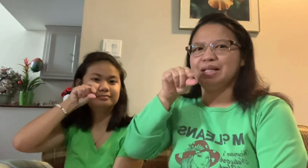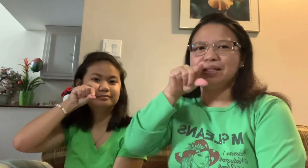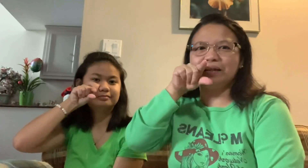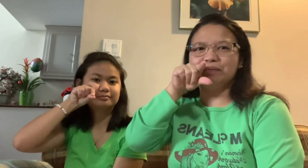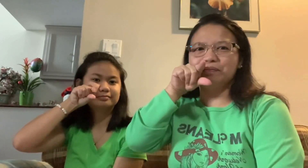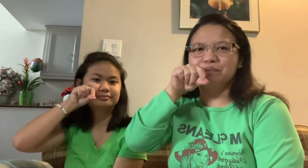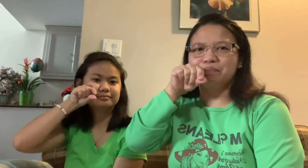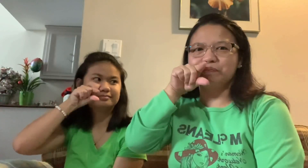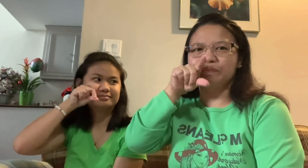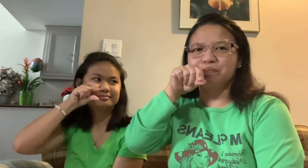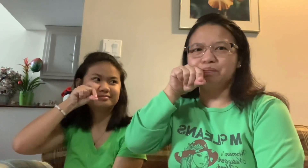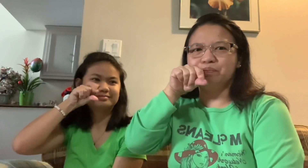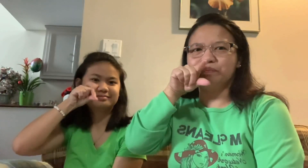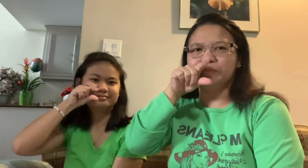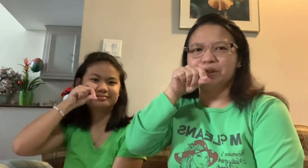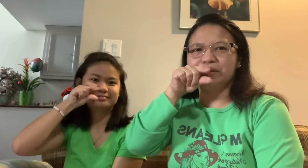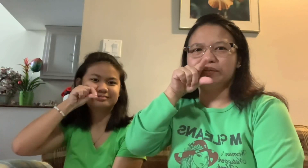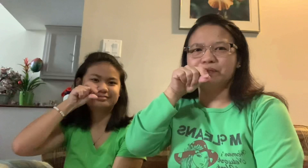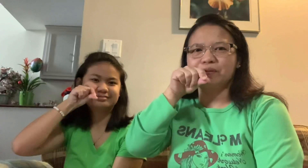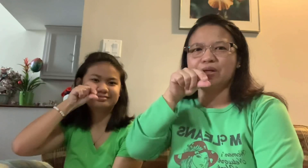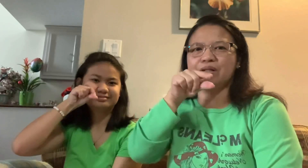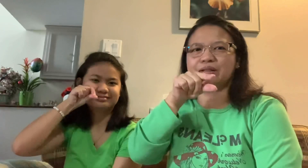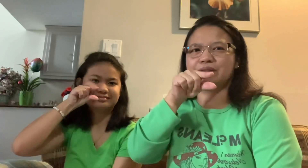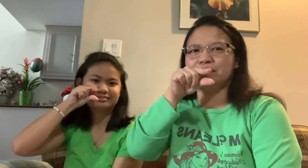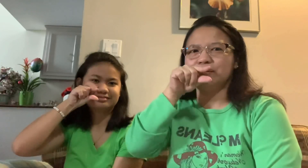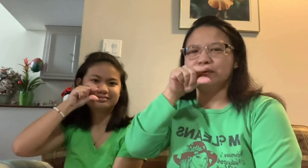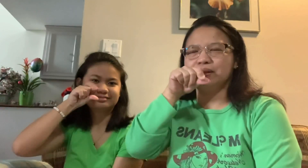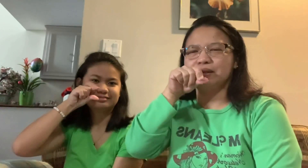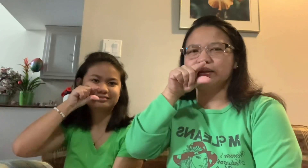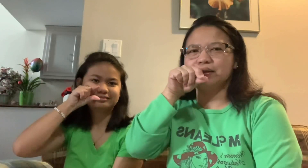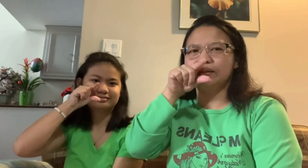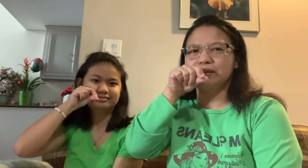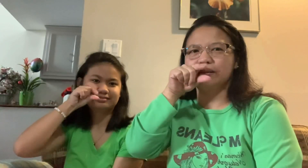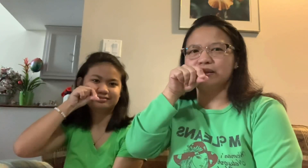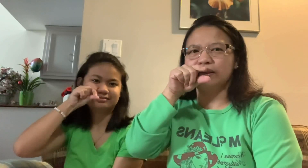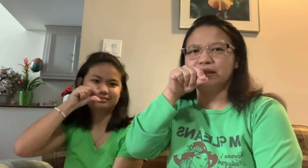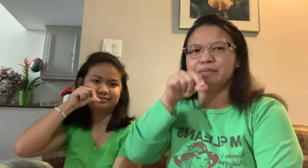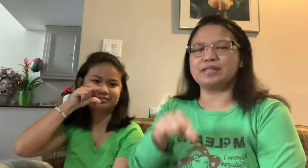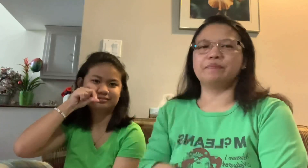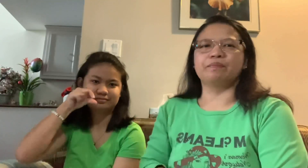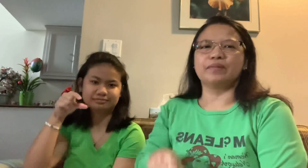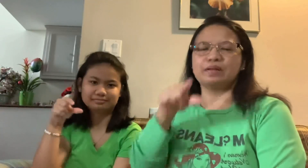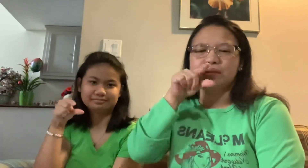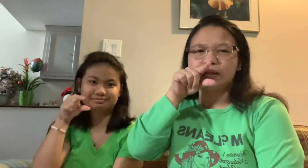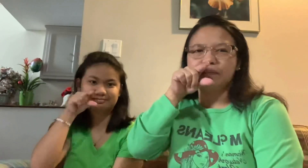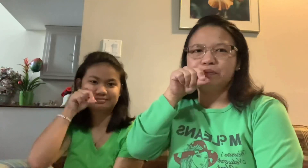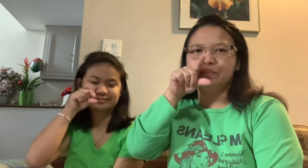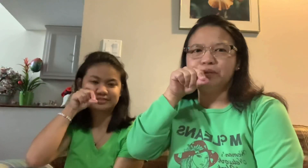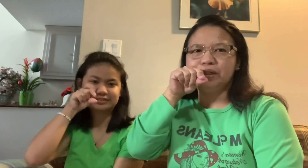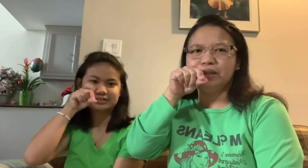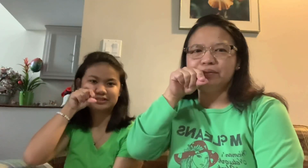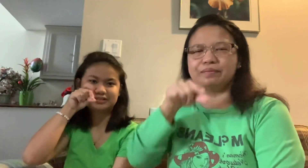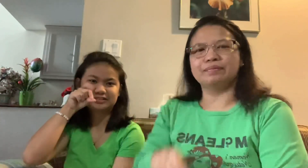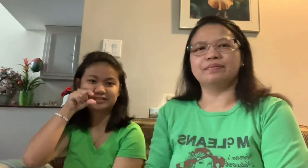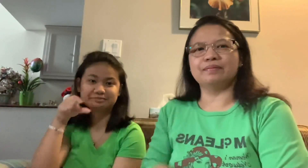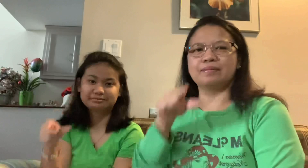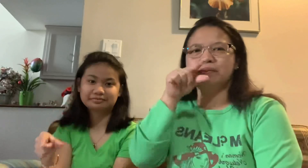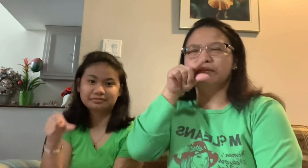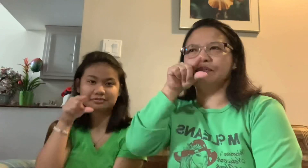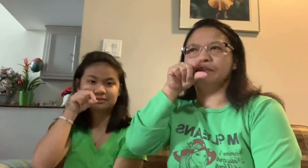that. Bird. On our lips. We'll say bird.